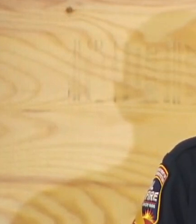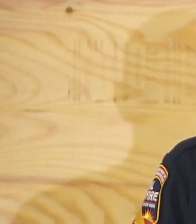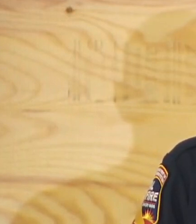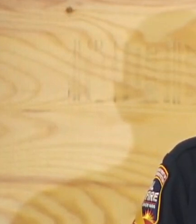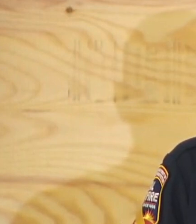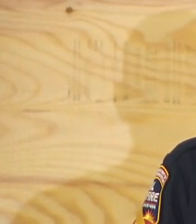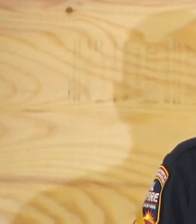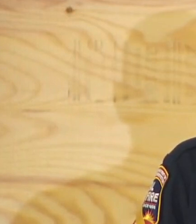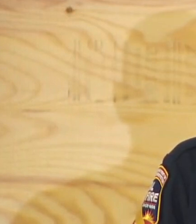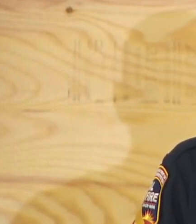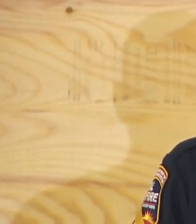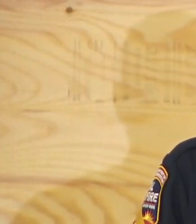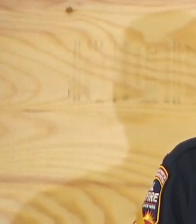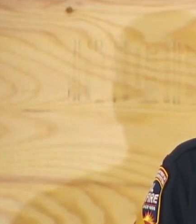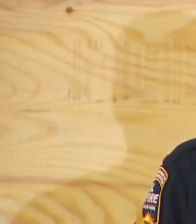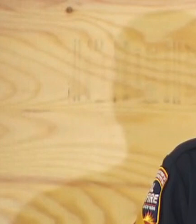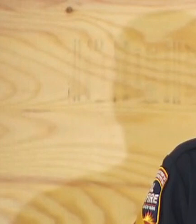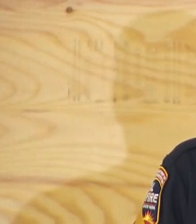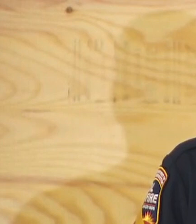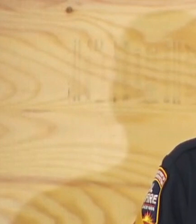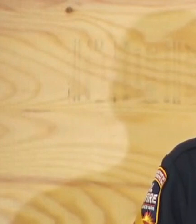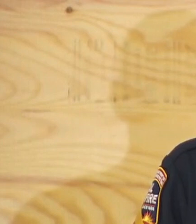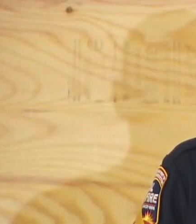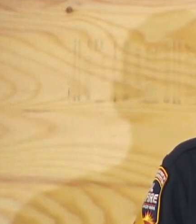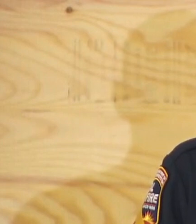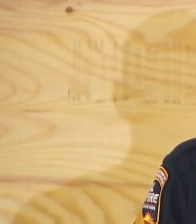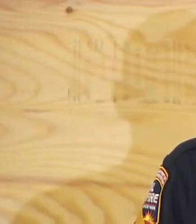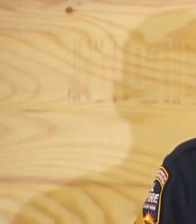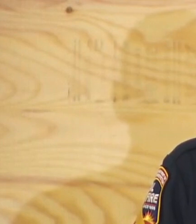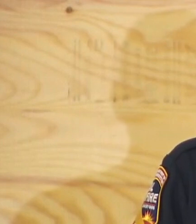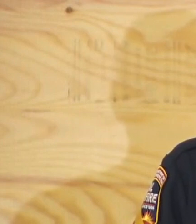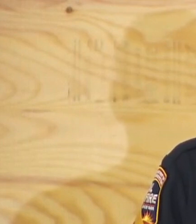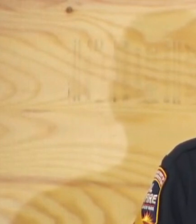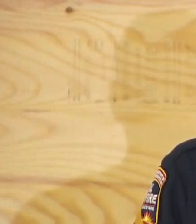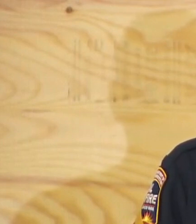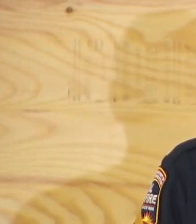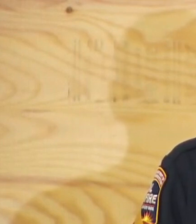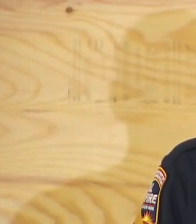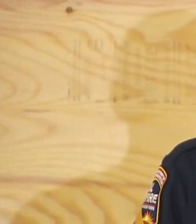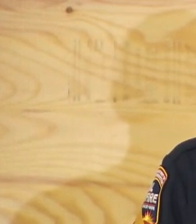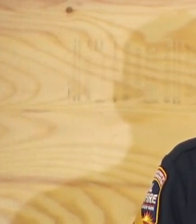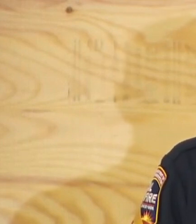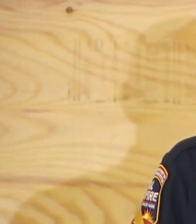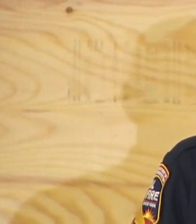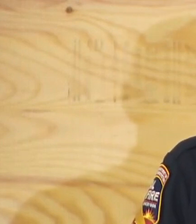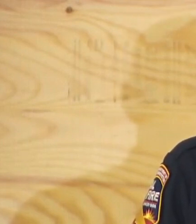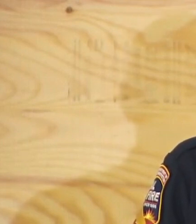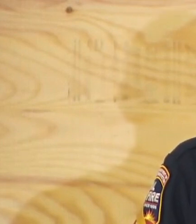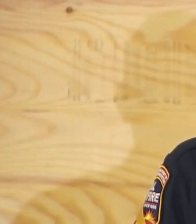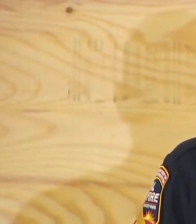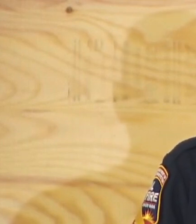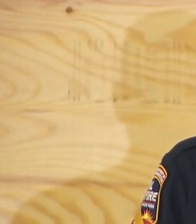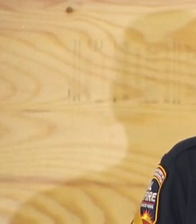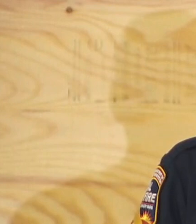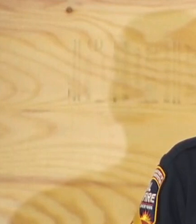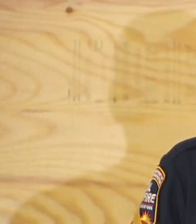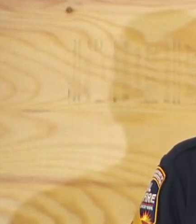good thing. It's difficult. It's difficult on the communities. It's difficult on the people that are involved